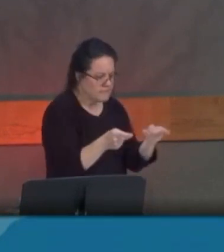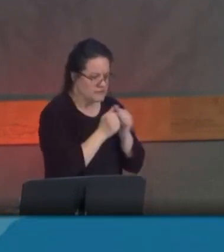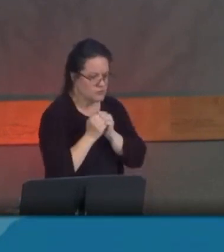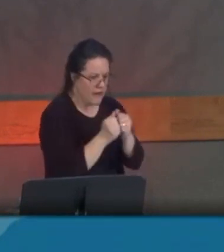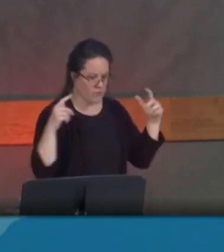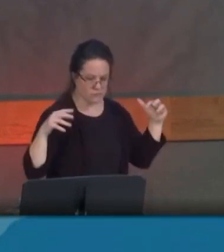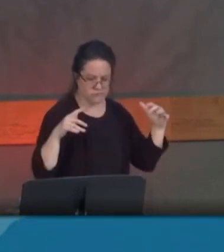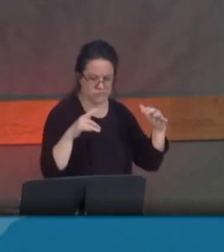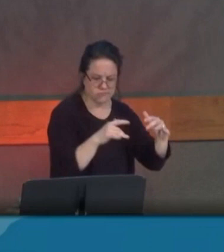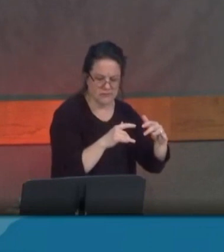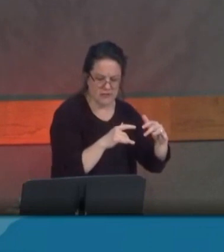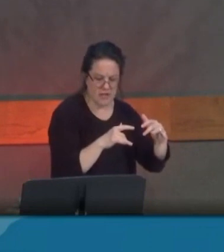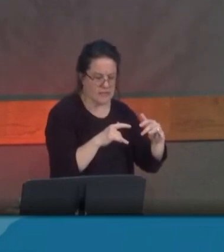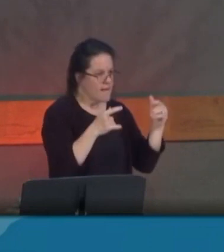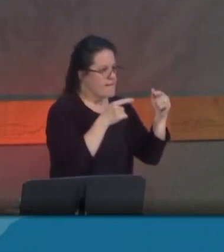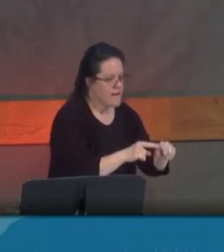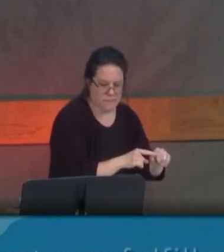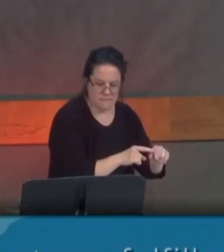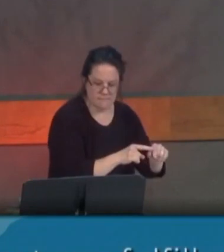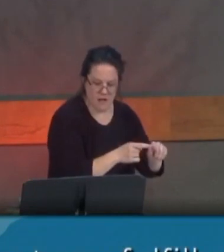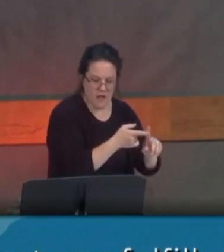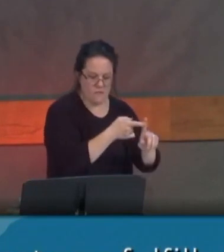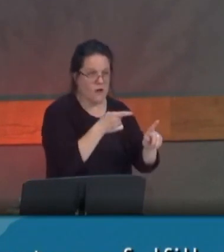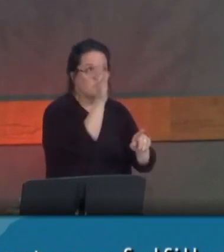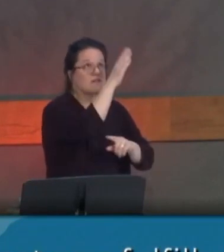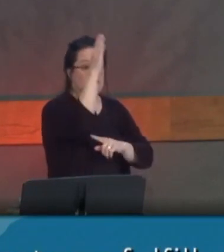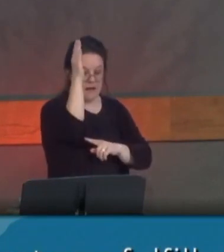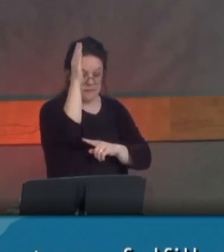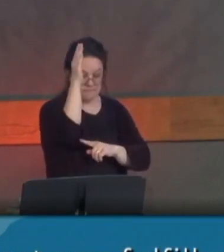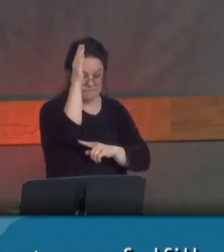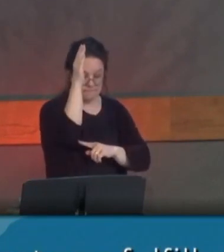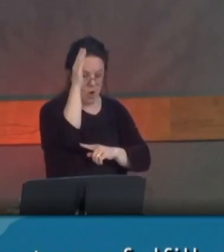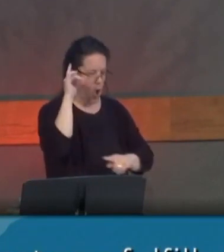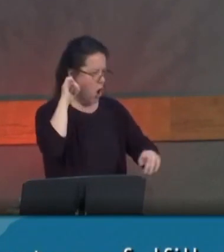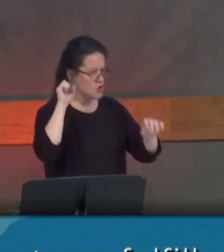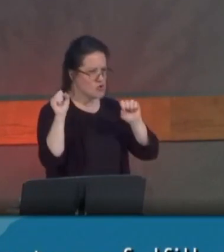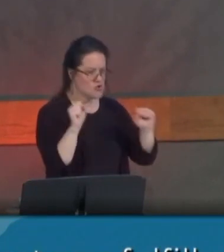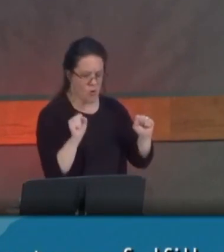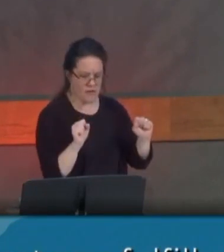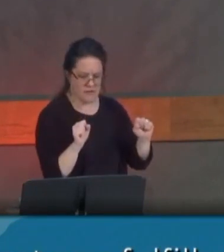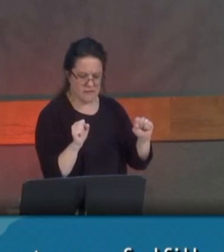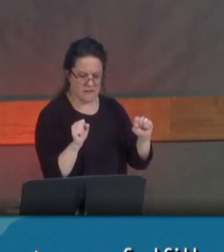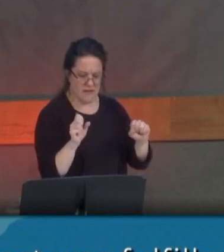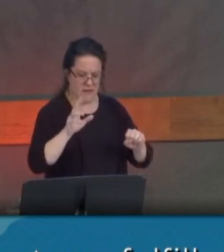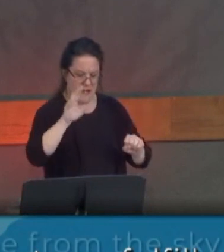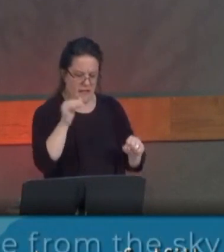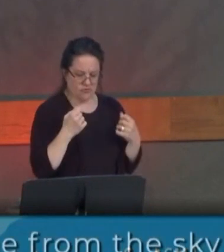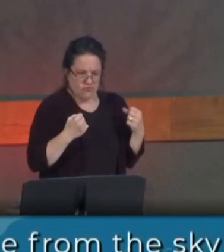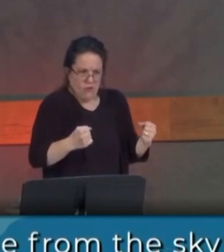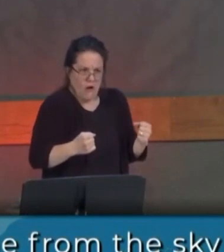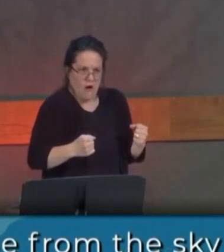Pentecostés, and I wanted to mention, estaban todos juntos I am en el recording mismo lugar. This. I recorded this video